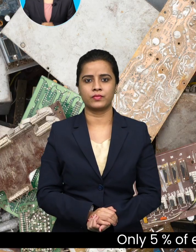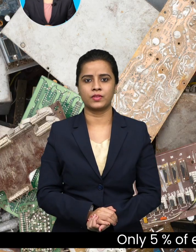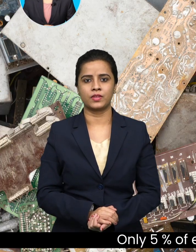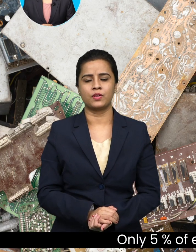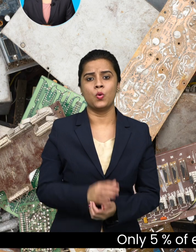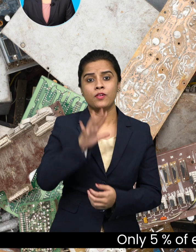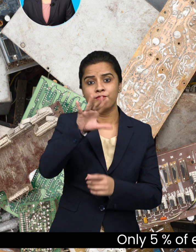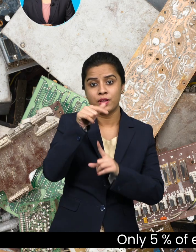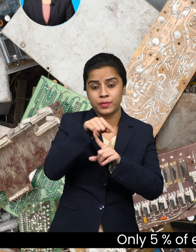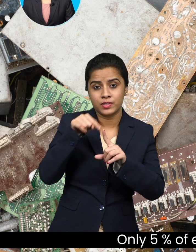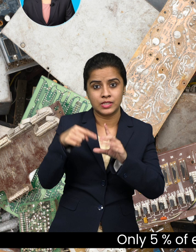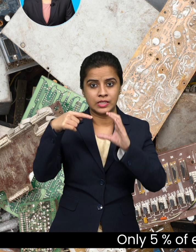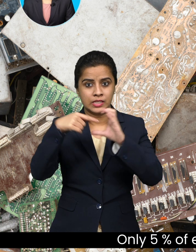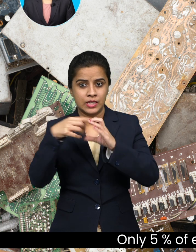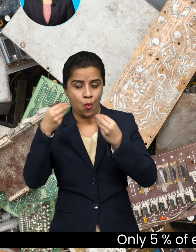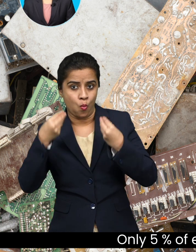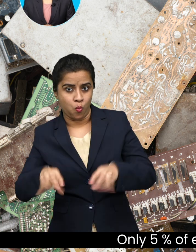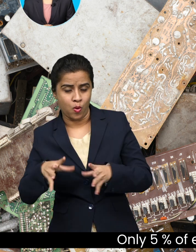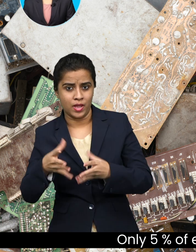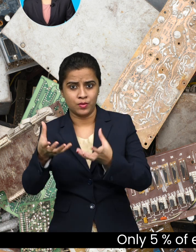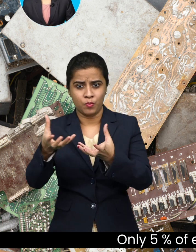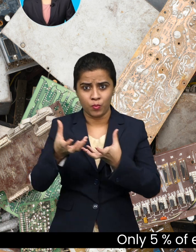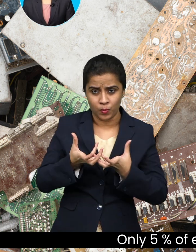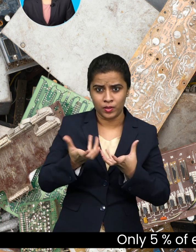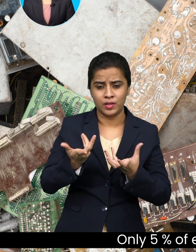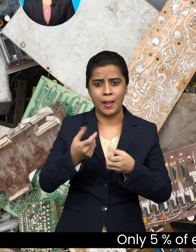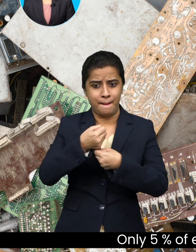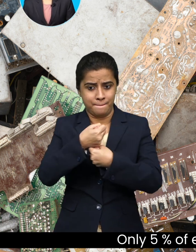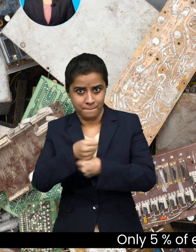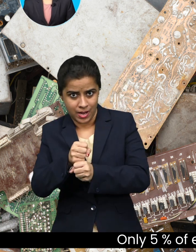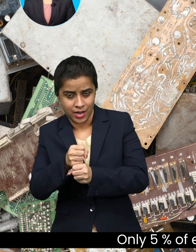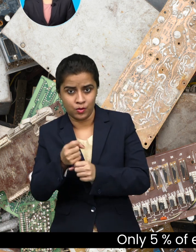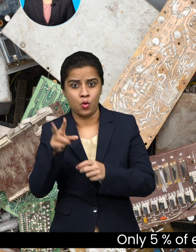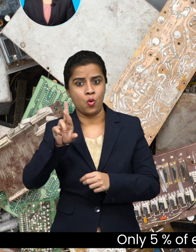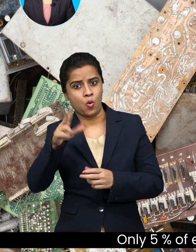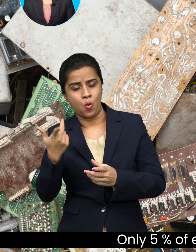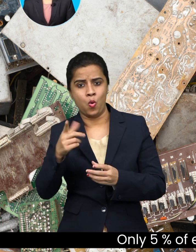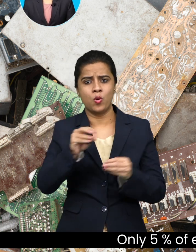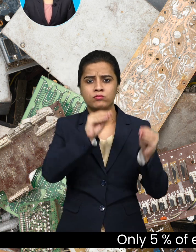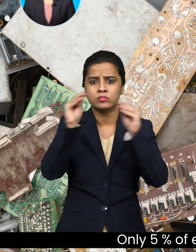Only 5% of e-waste produced are recycled.